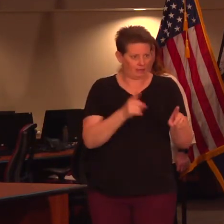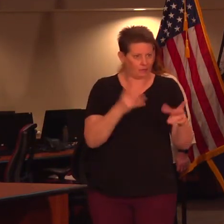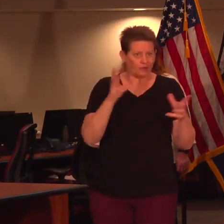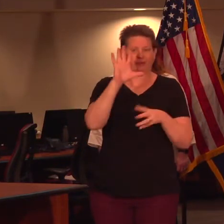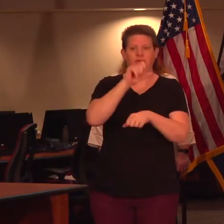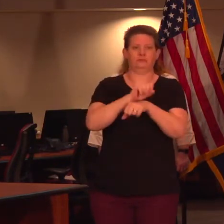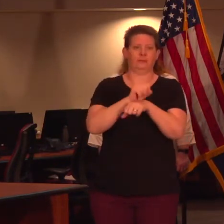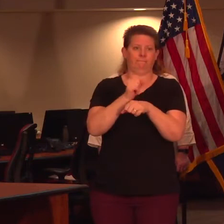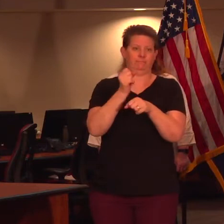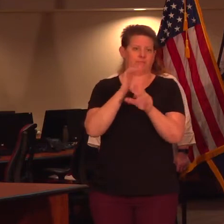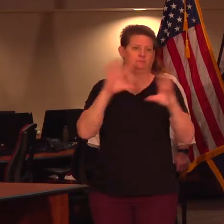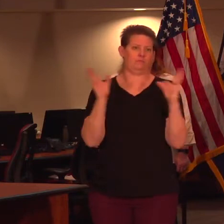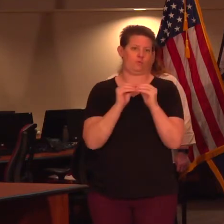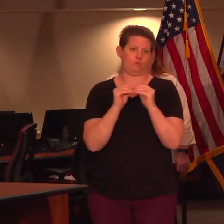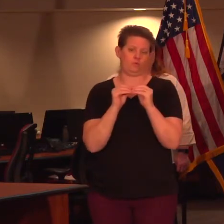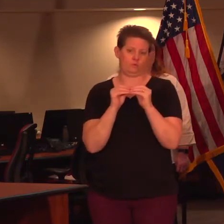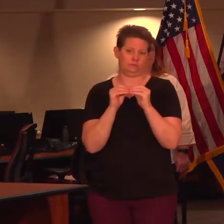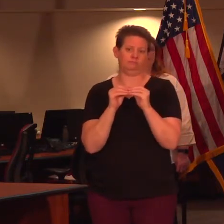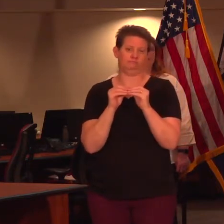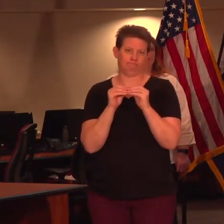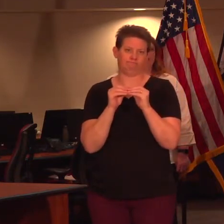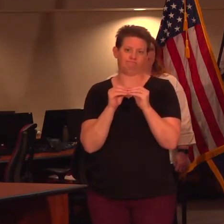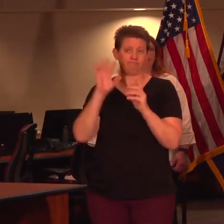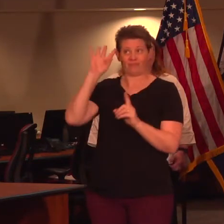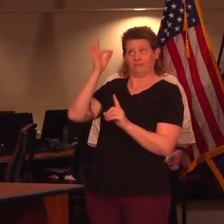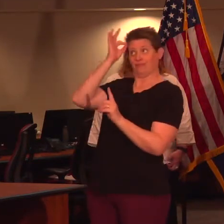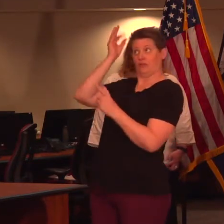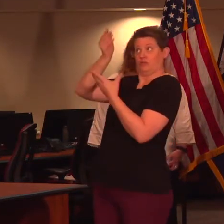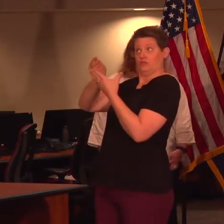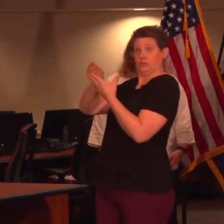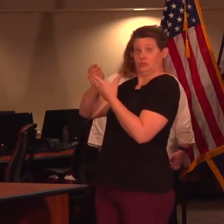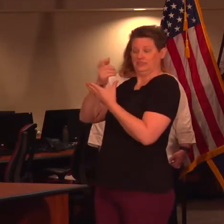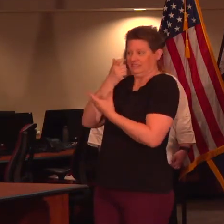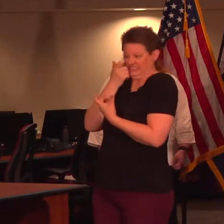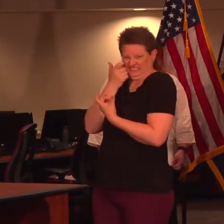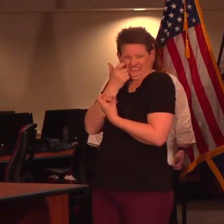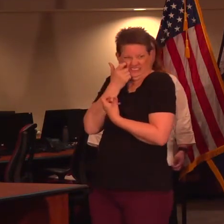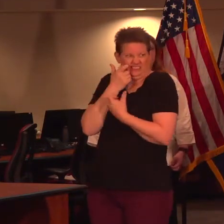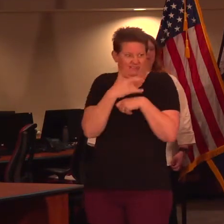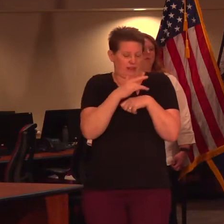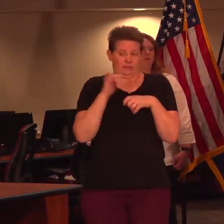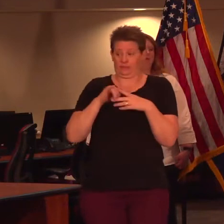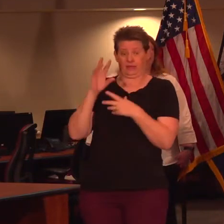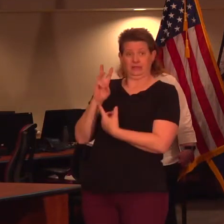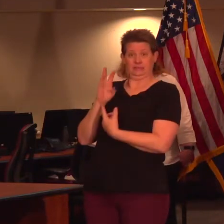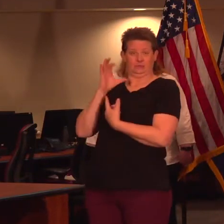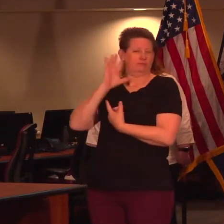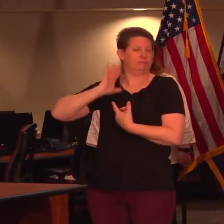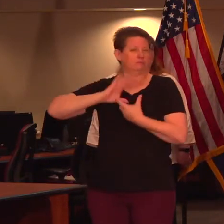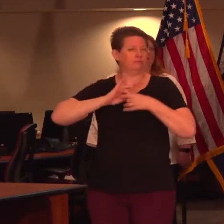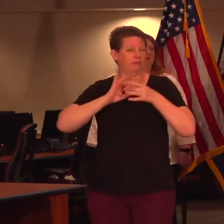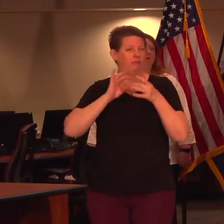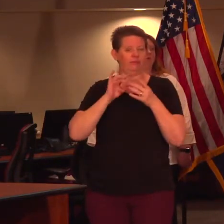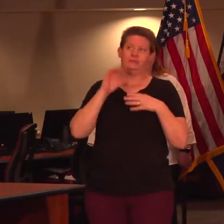jobs. And the federal resources are just becoming available. The $600 that has been mentioned time and